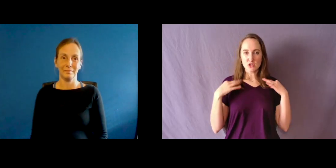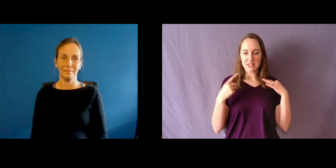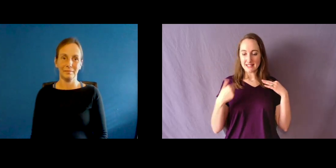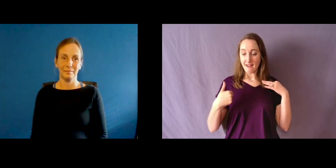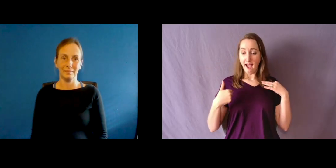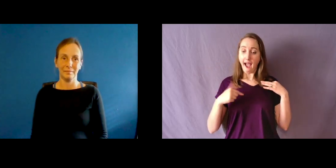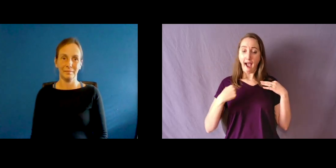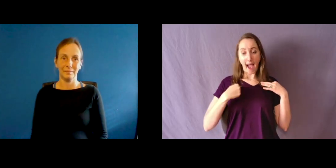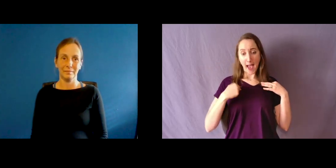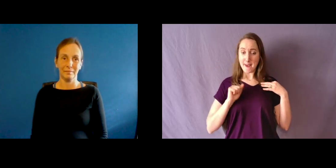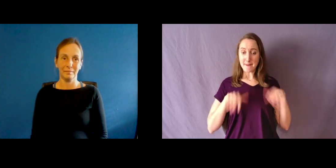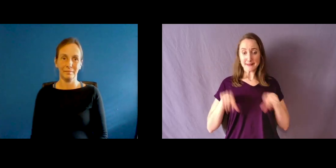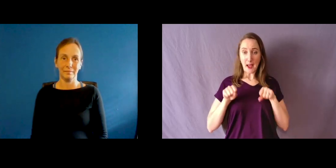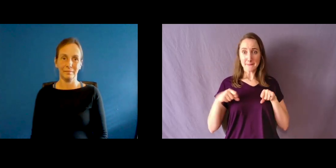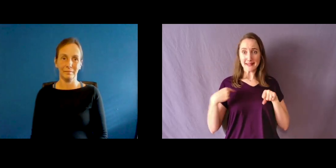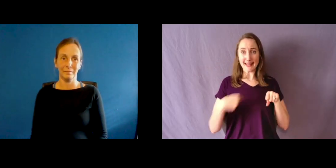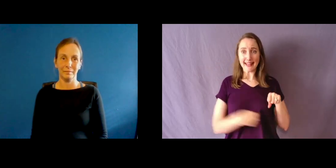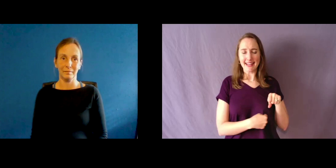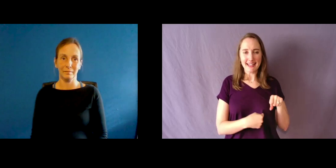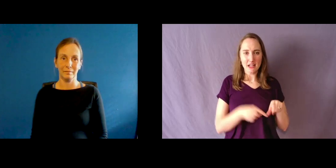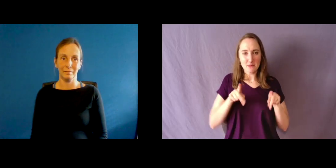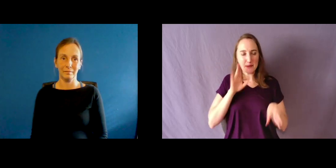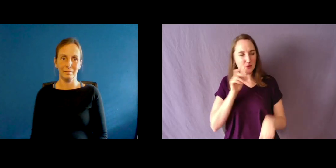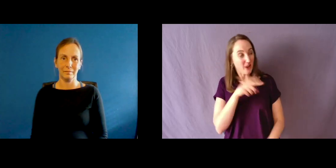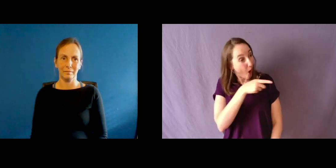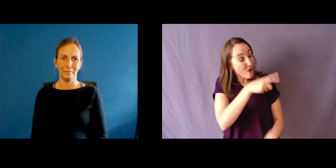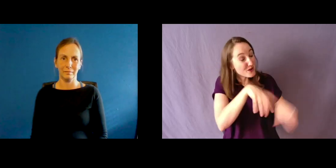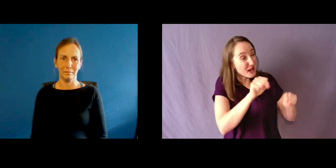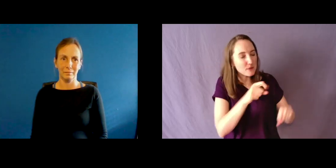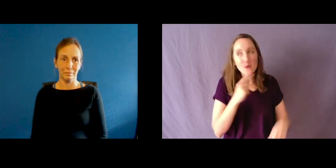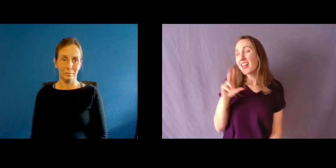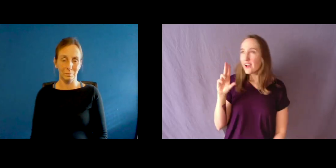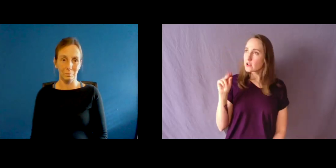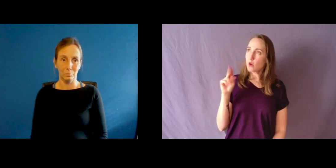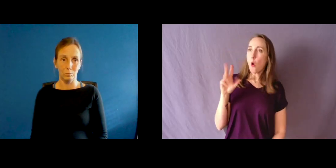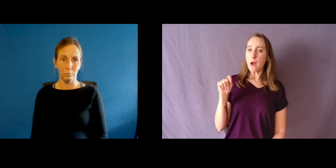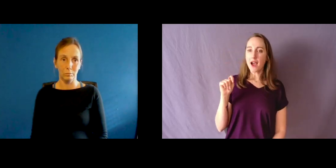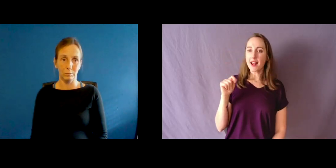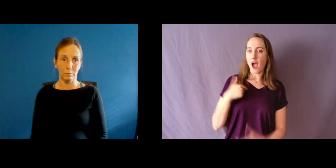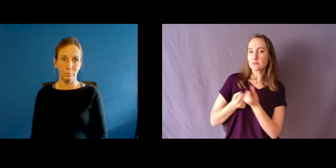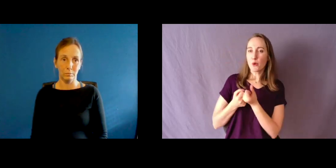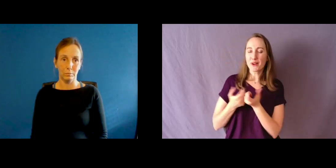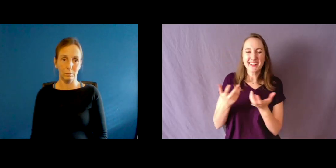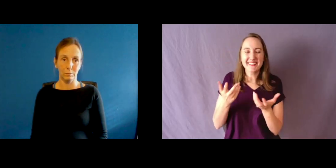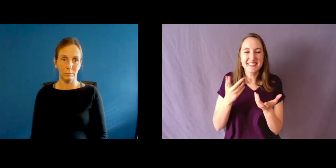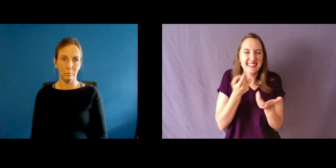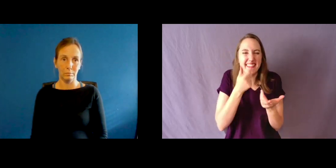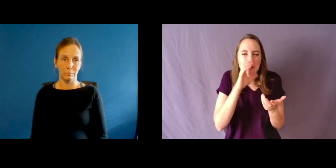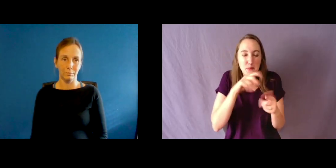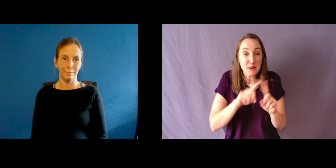You're like, no, I just support adoption. It'd be kind of weird. It'd be kind of like what? So it's just kind of